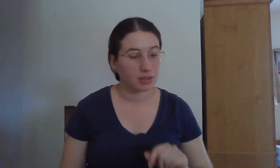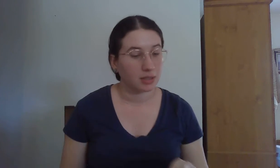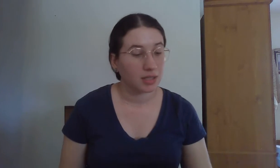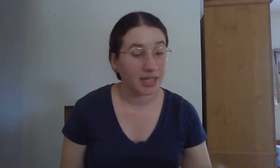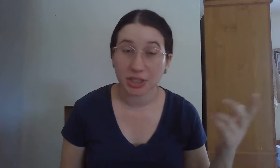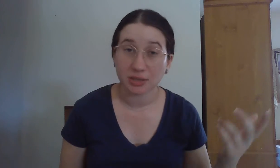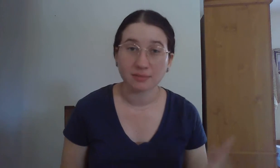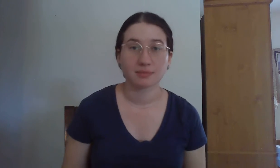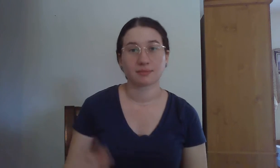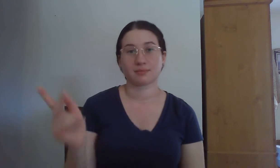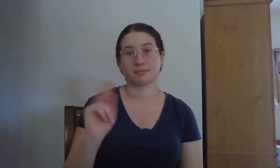kitchen.